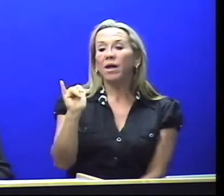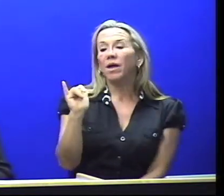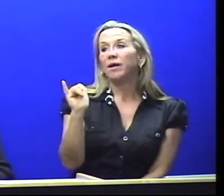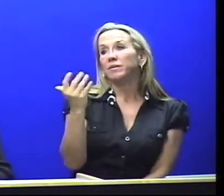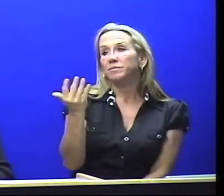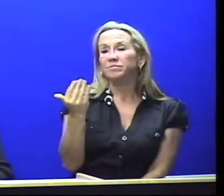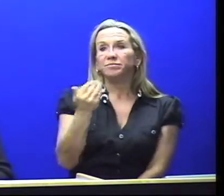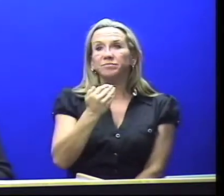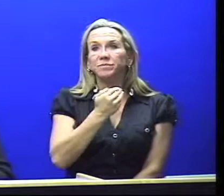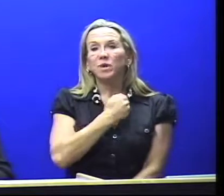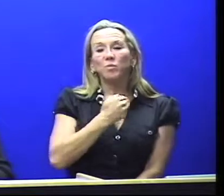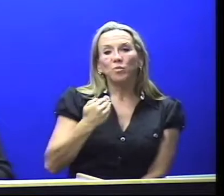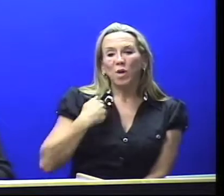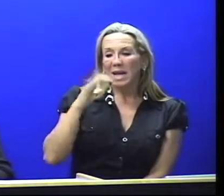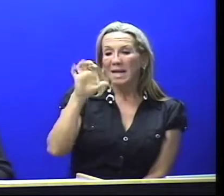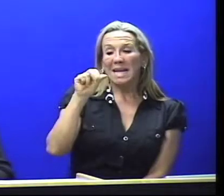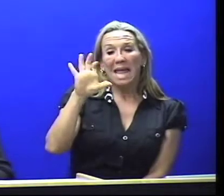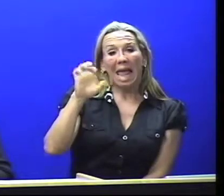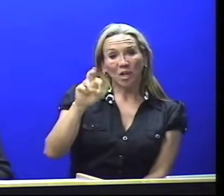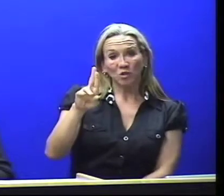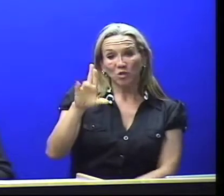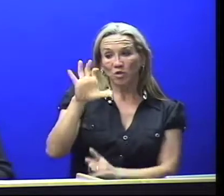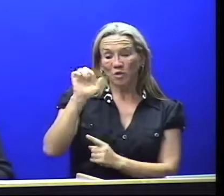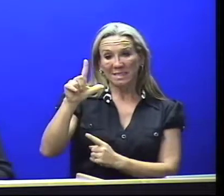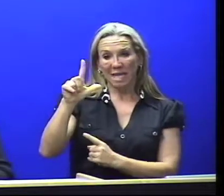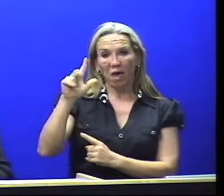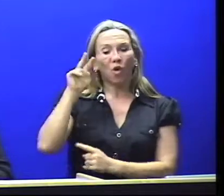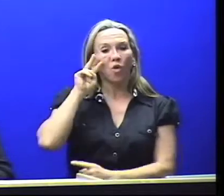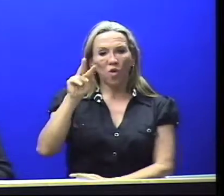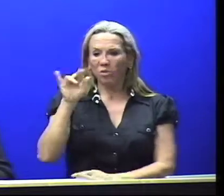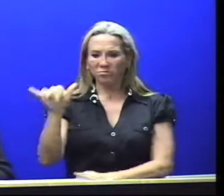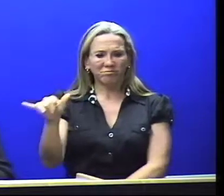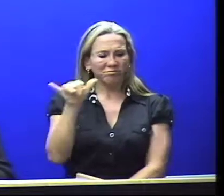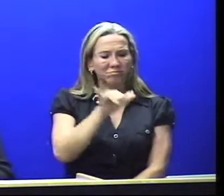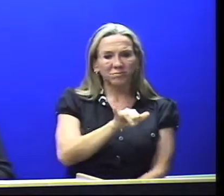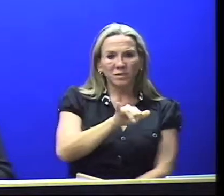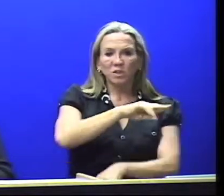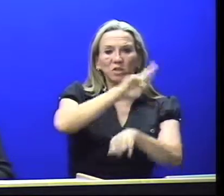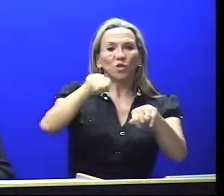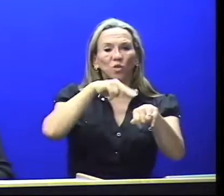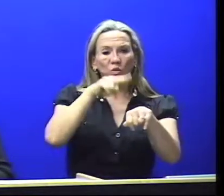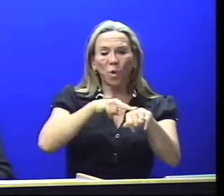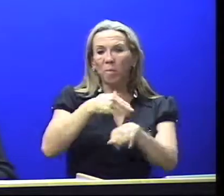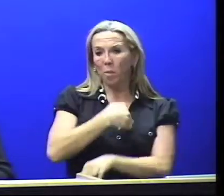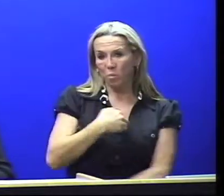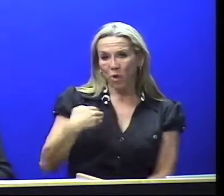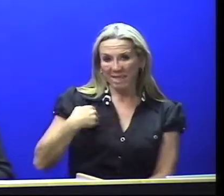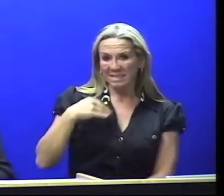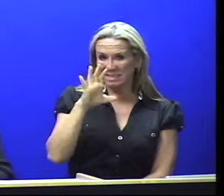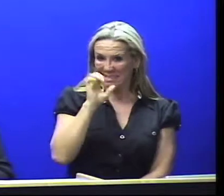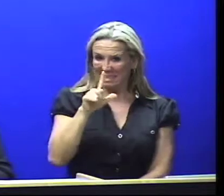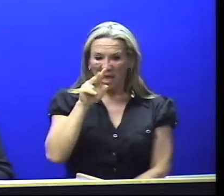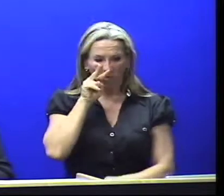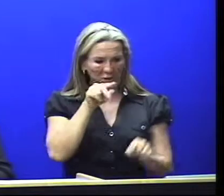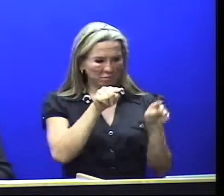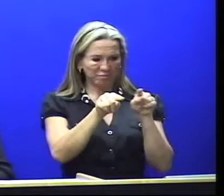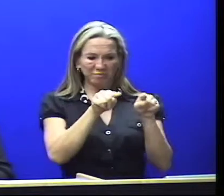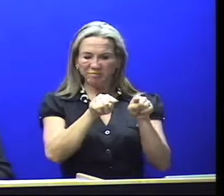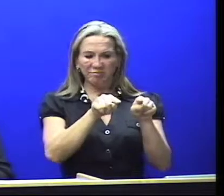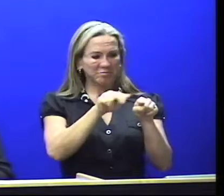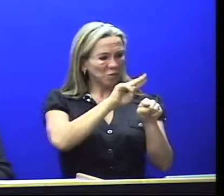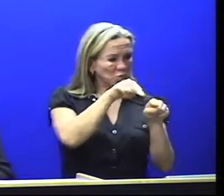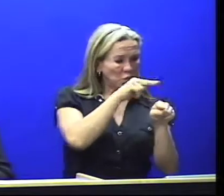cell is similar to a normal breast cell, but it's